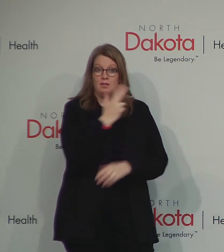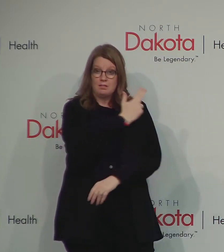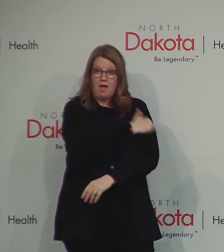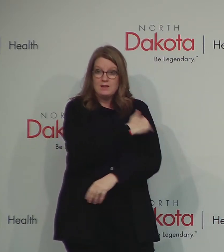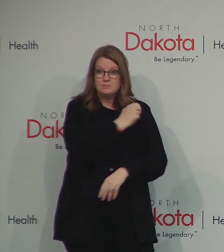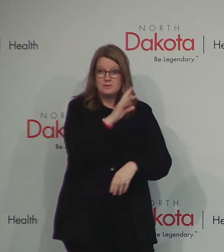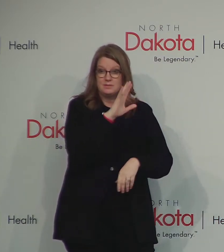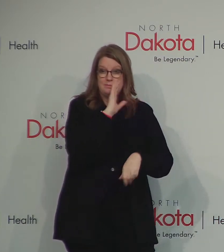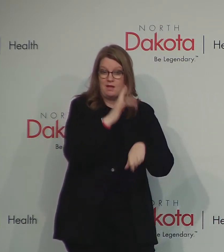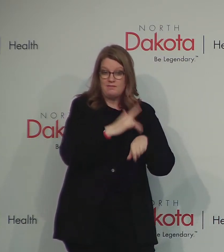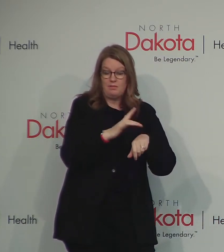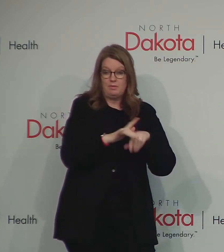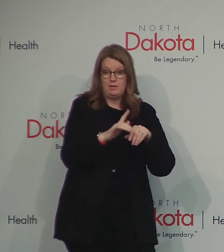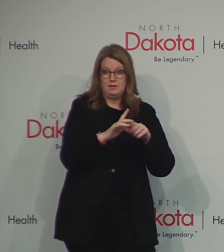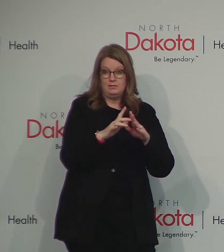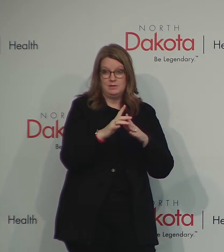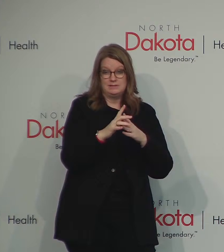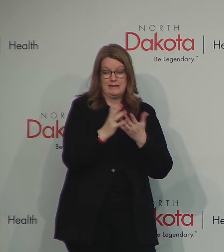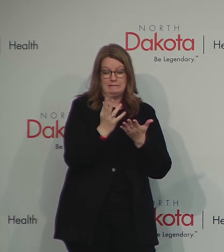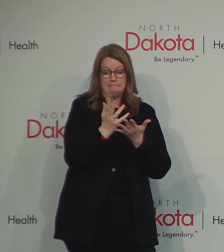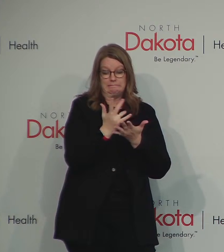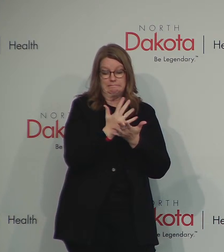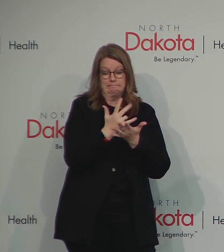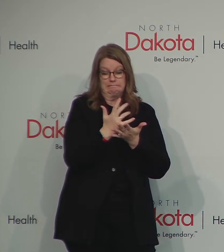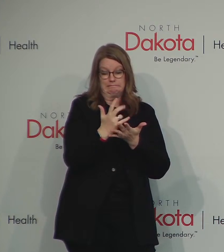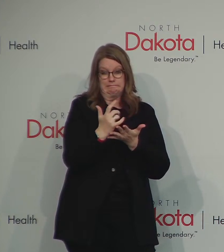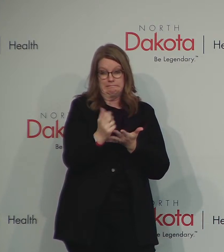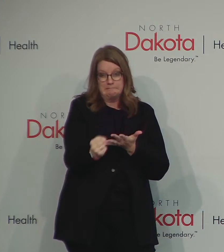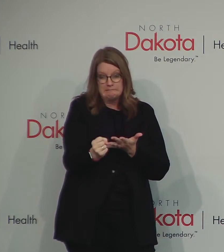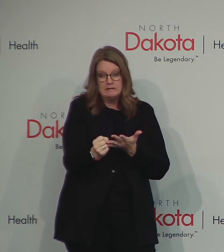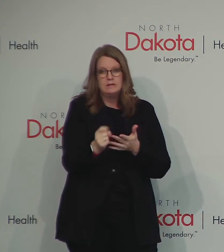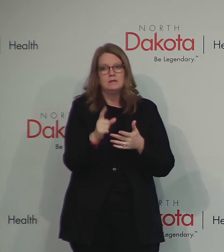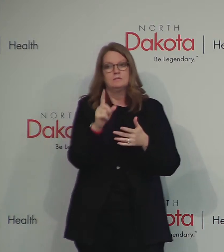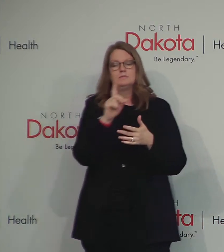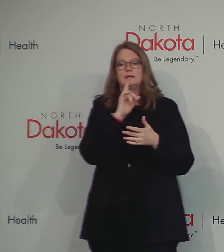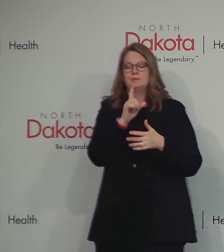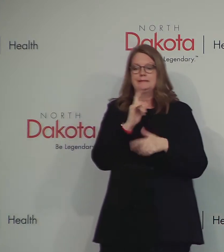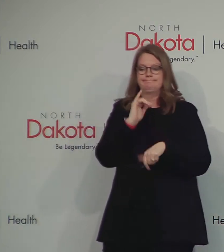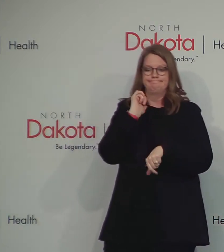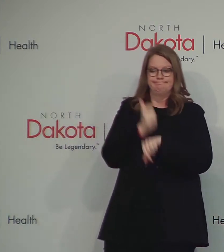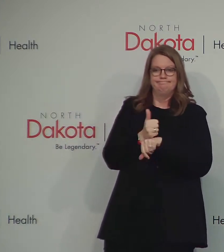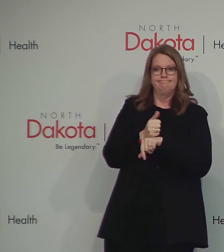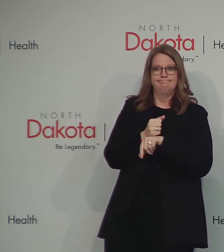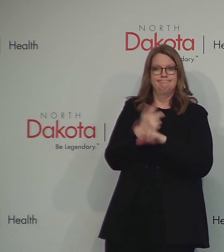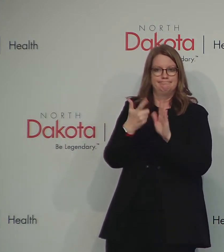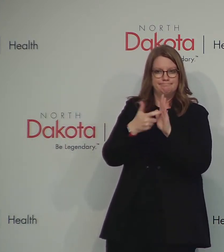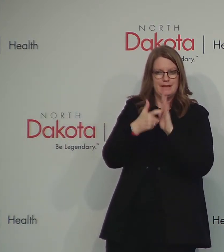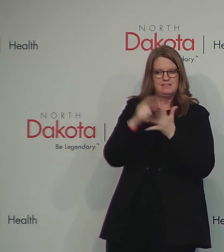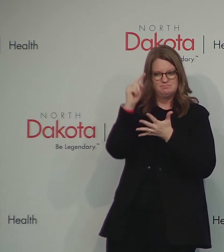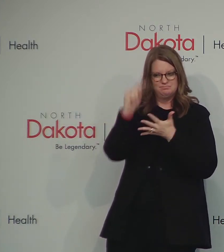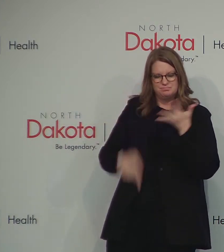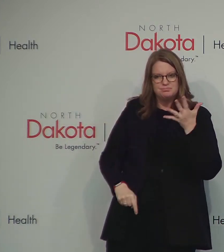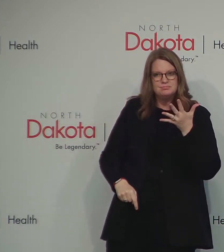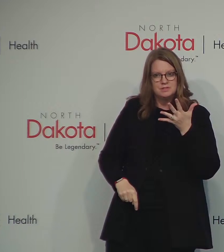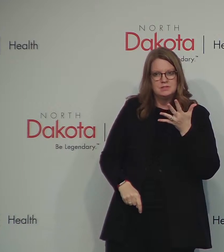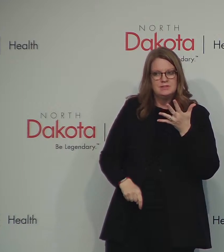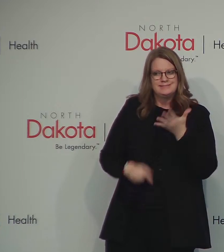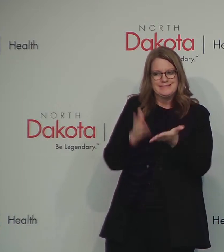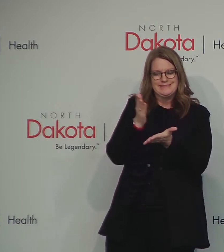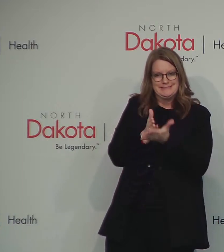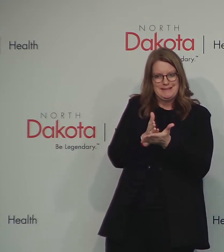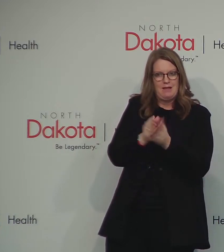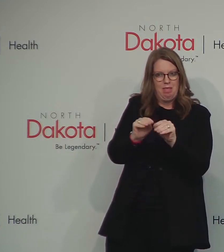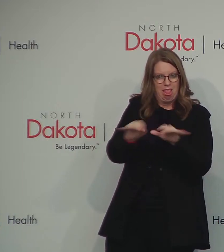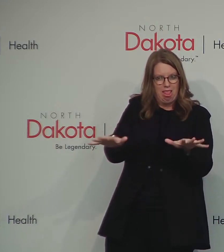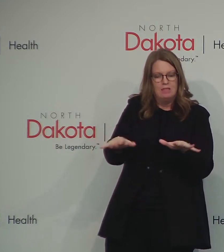the limits, we implemented a number of protocols to break the chain of transmission. Again, thank you, North Dakota, for your part in doing